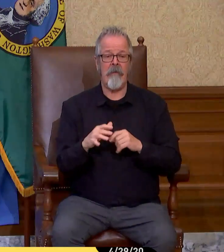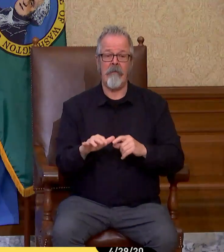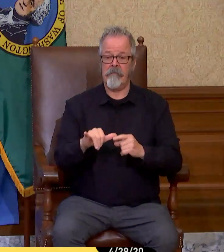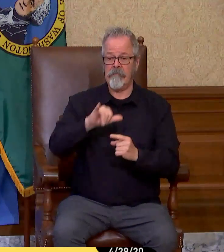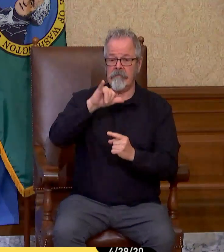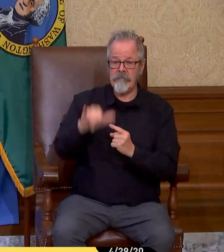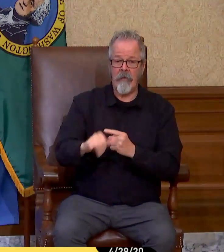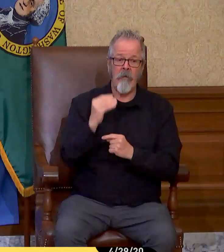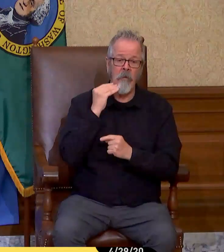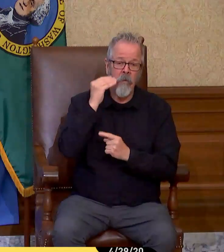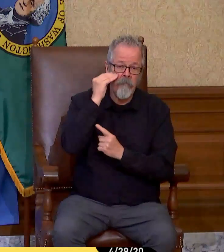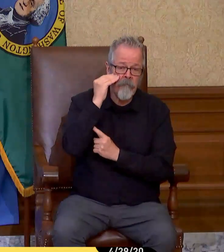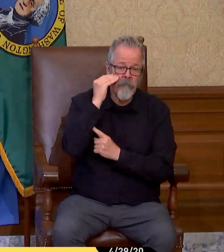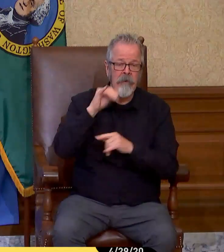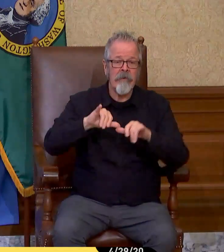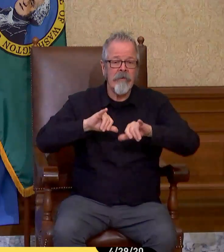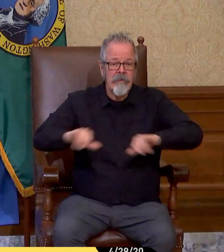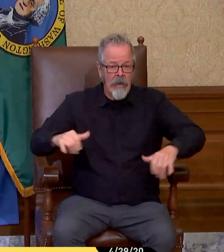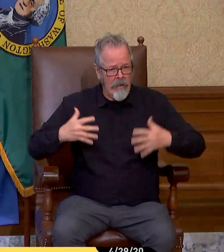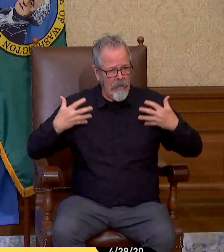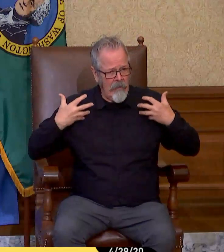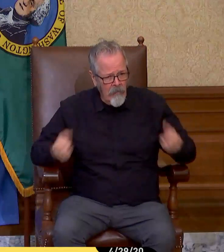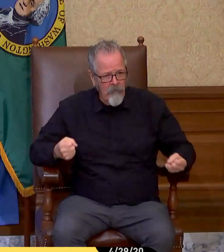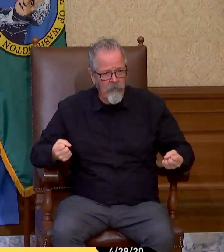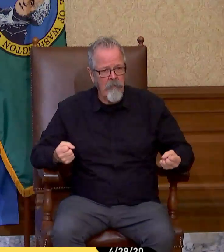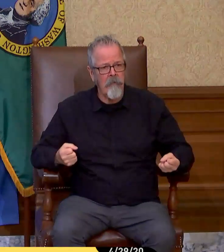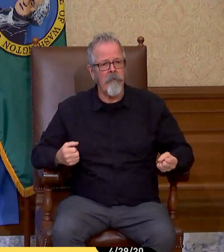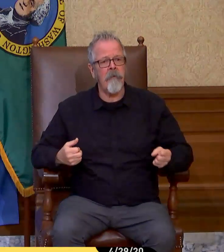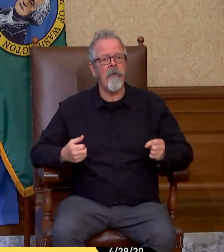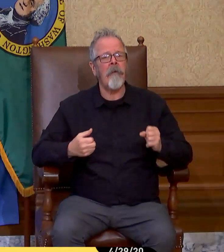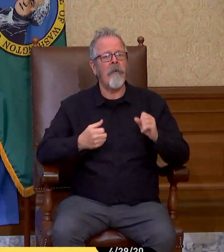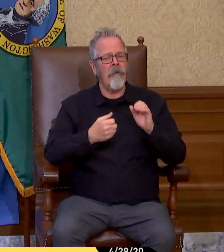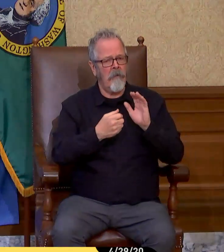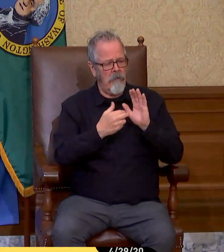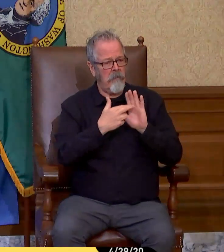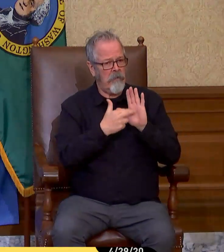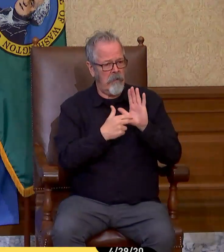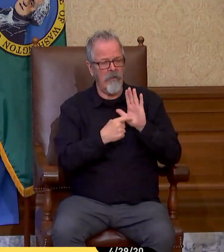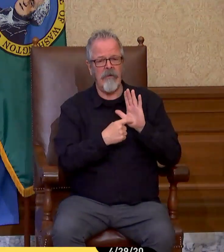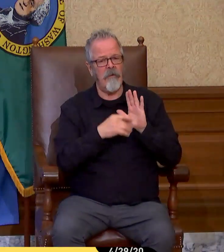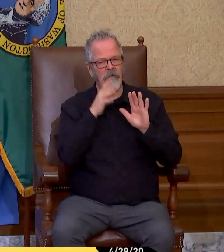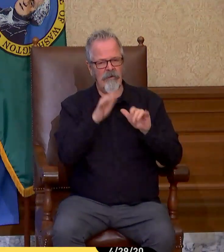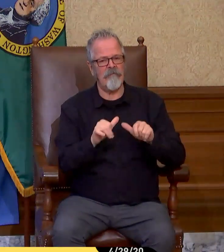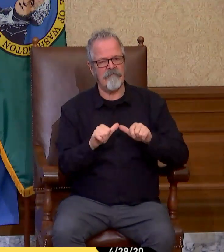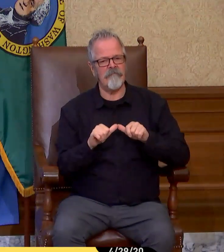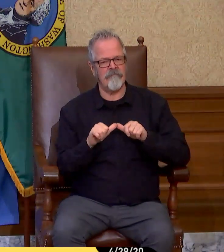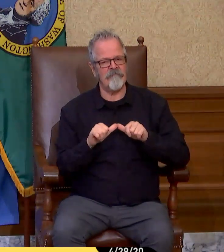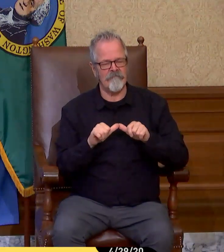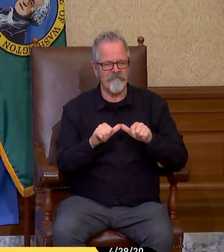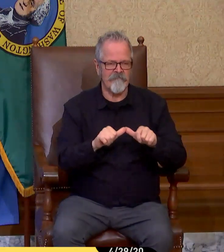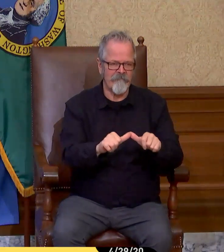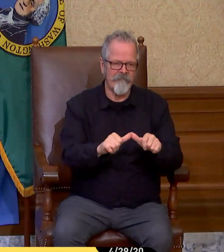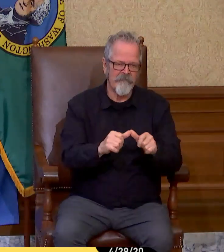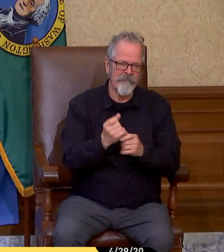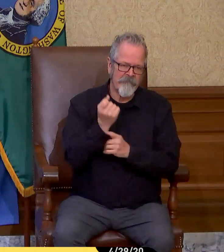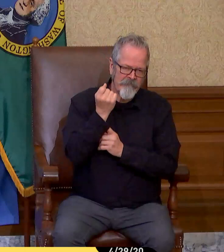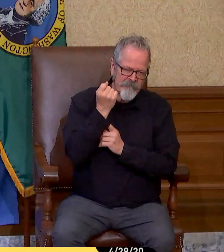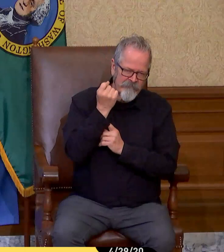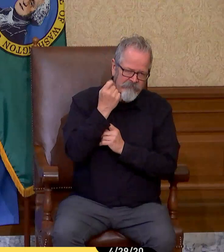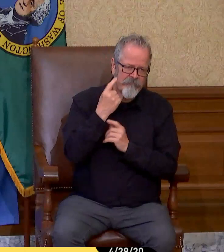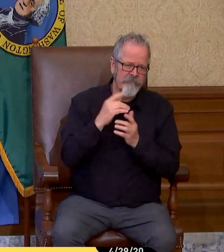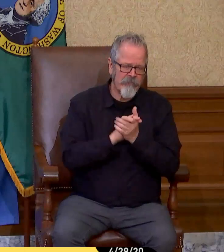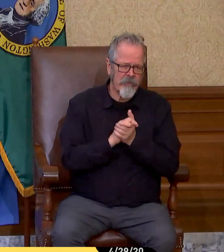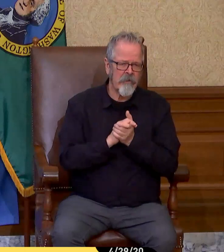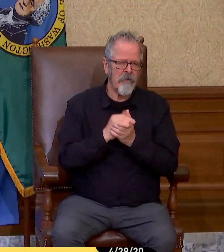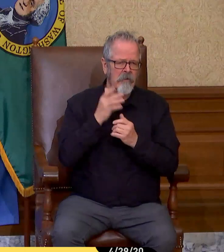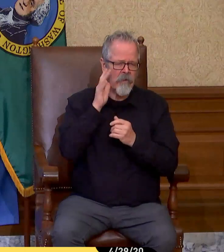details Friday on the phased-in approach about how we will open our economy in a safe way. And